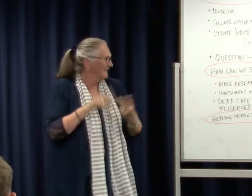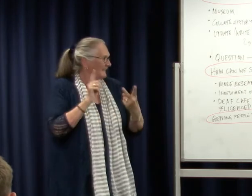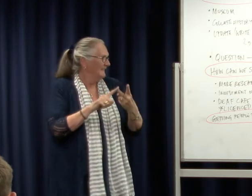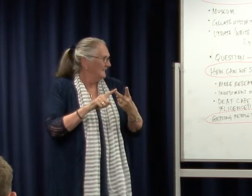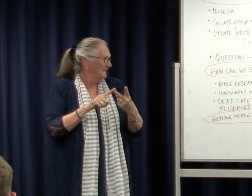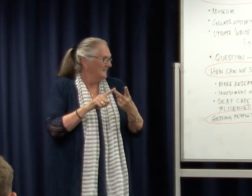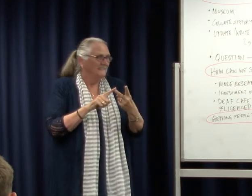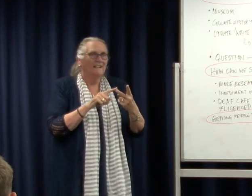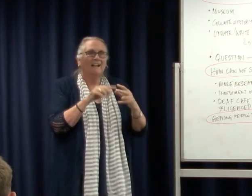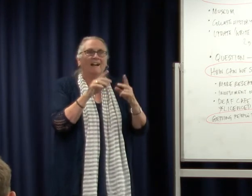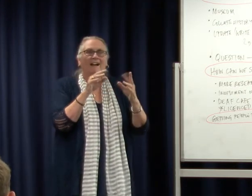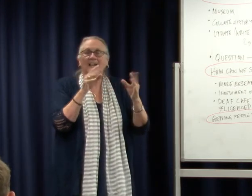way.